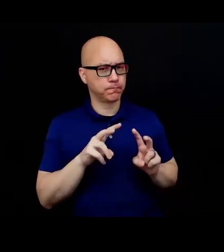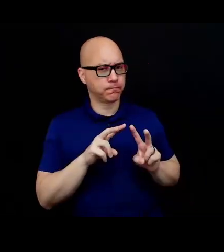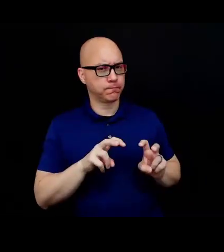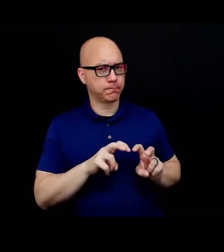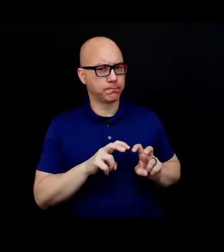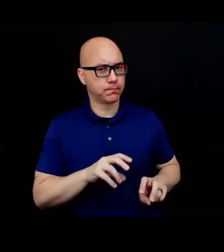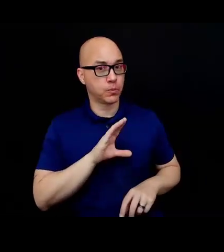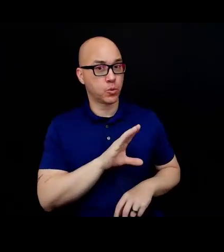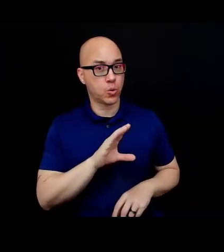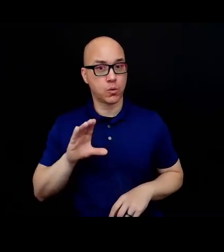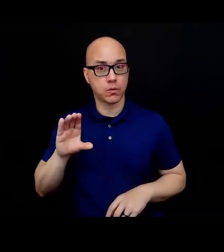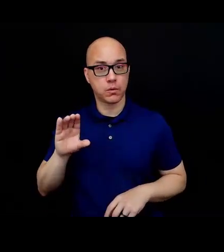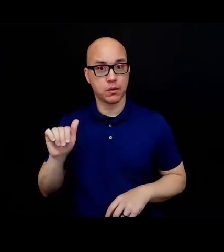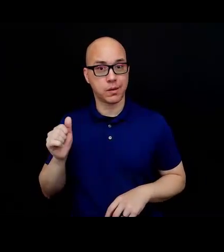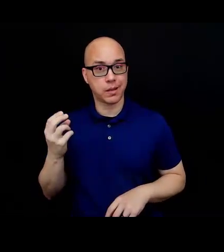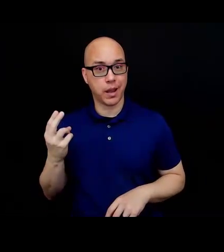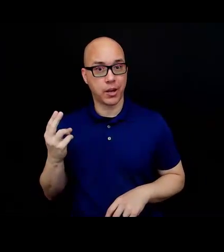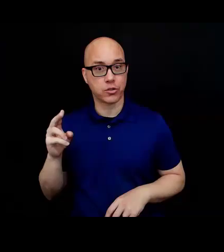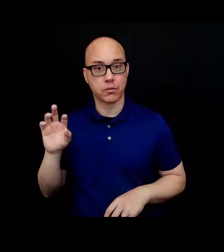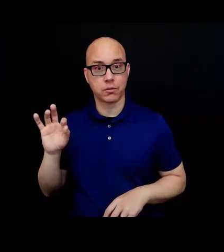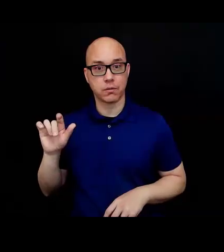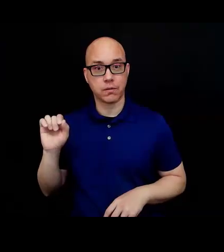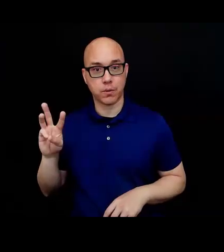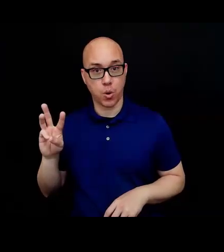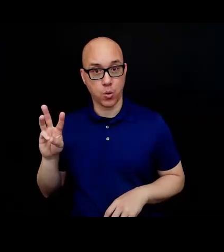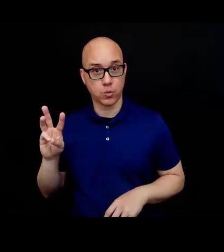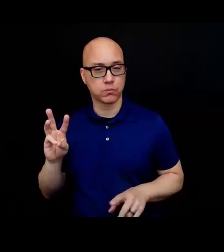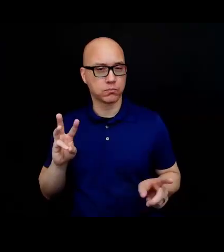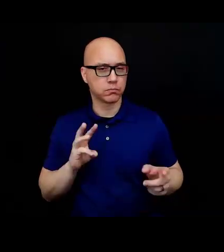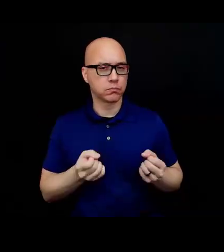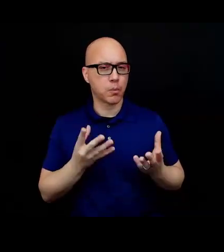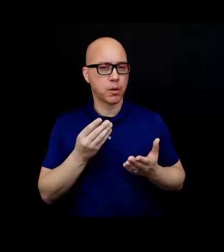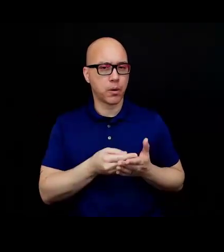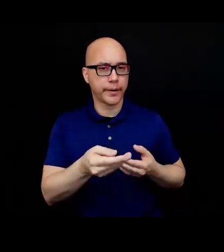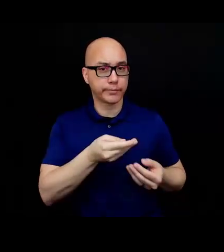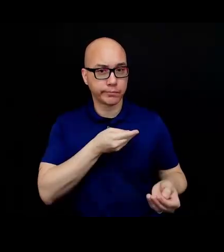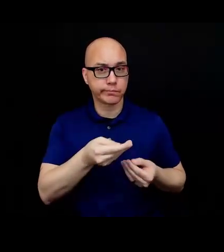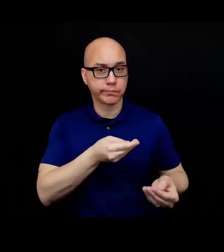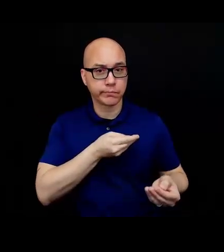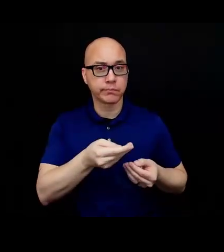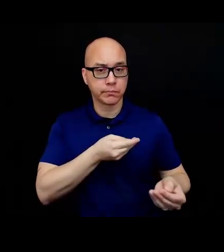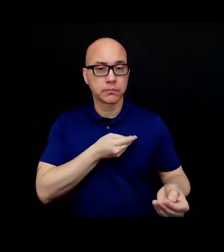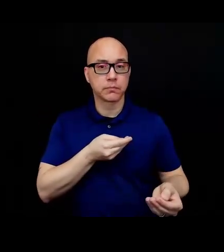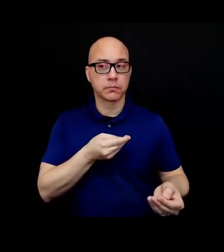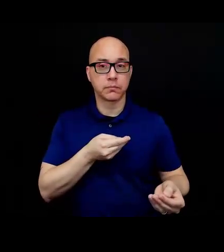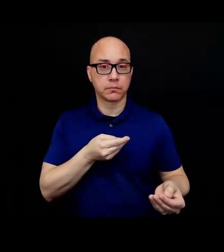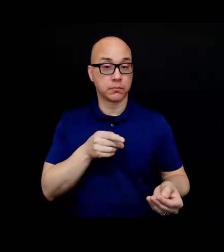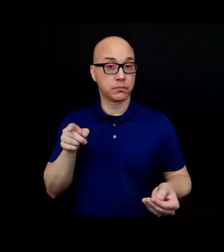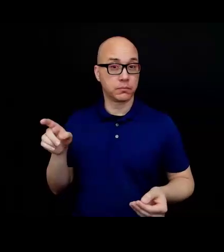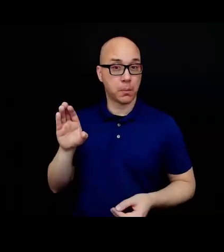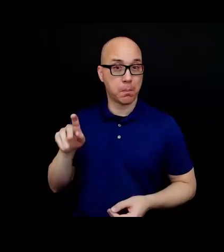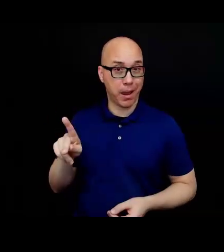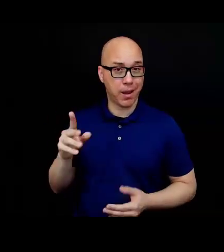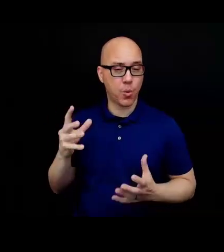um, your liquidity. They want to understand that you have the capacity to repay these